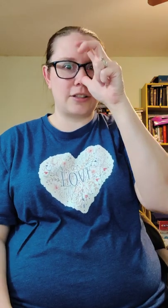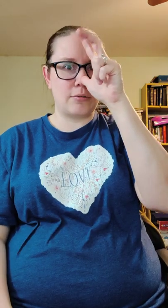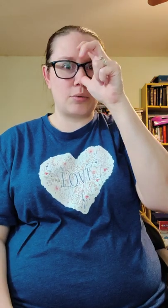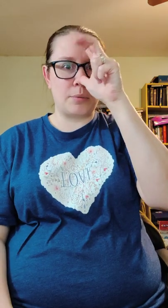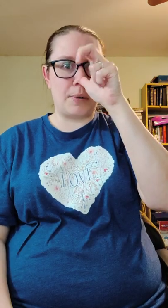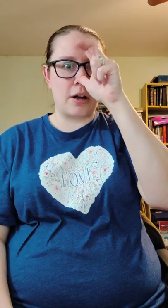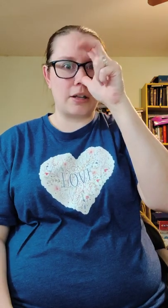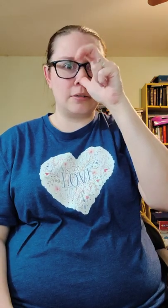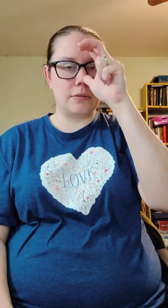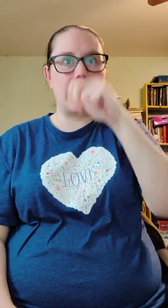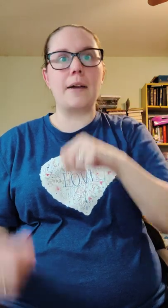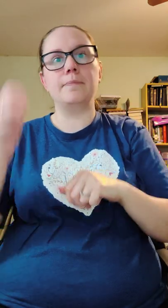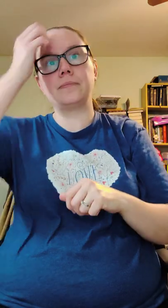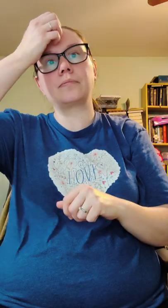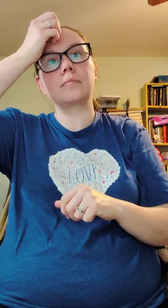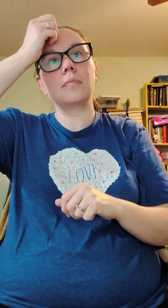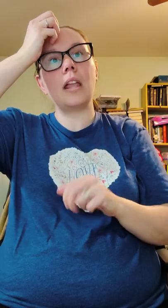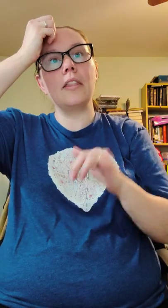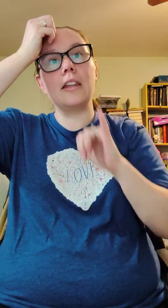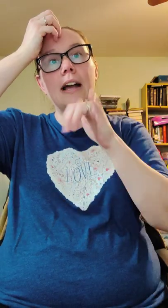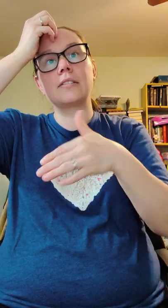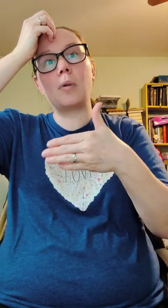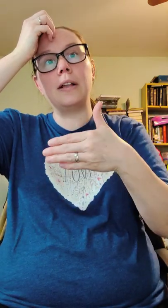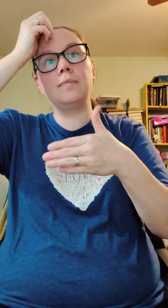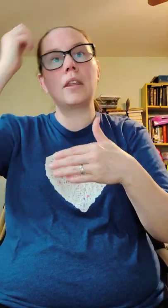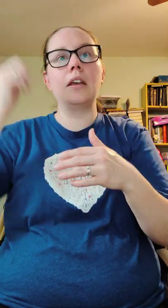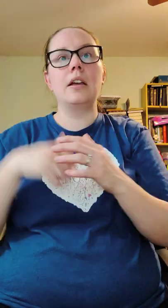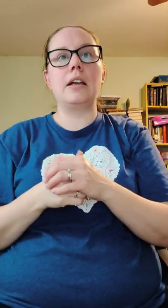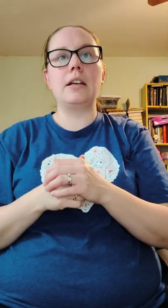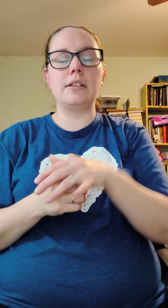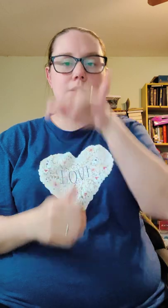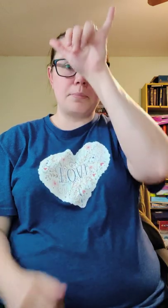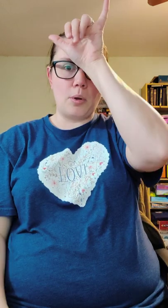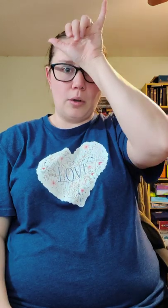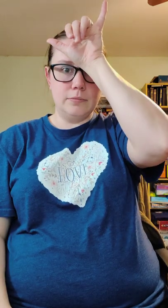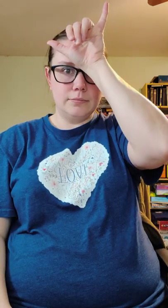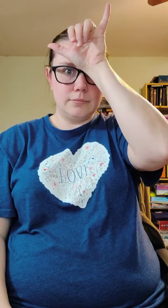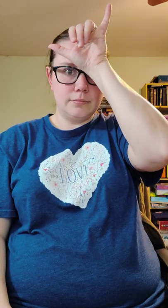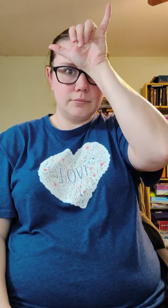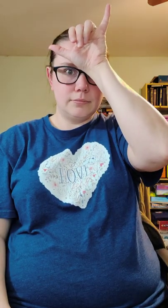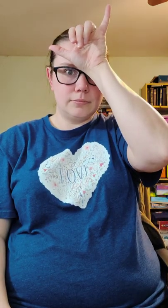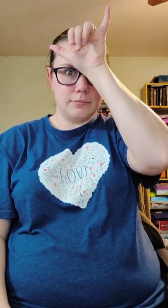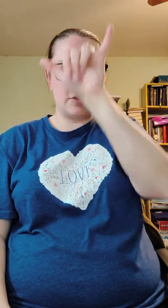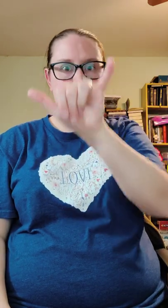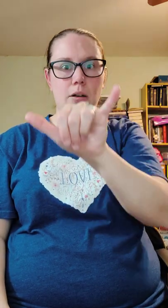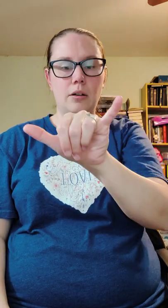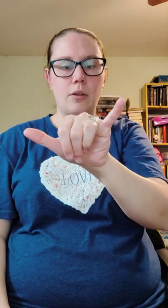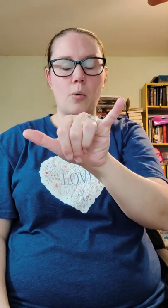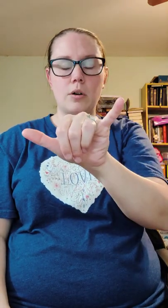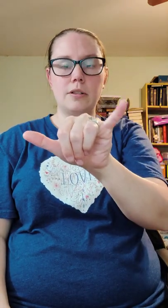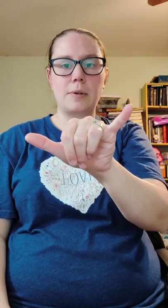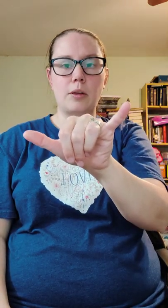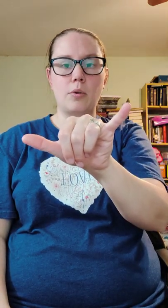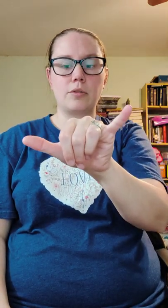or bug, okay. The next one is bull. Take the horns, make the horns,